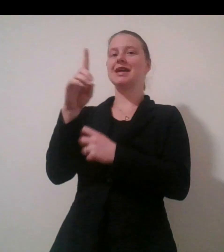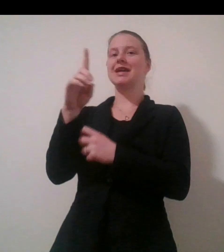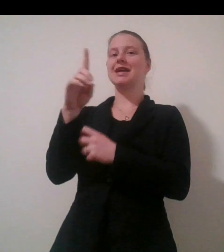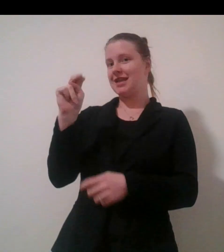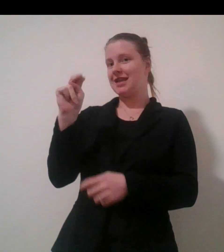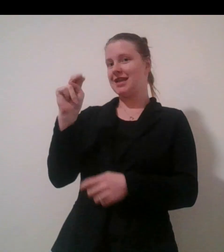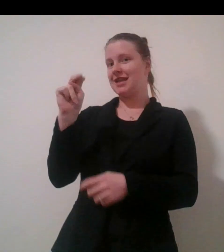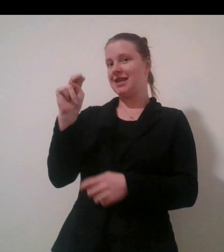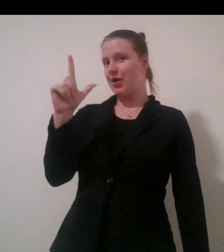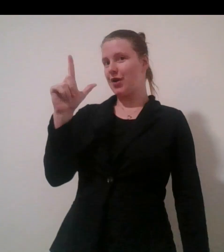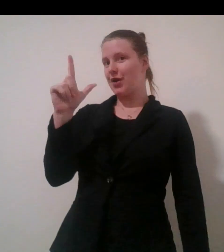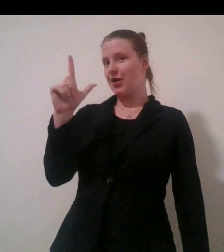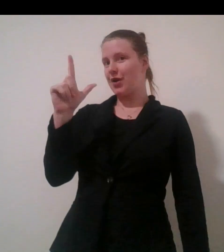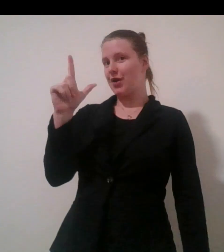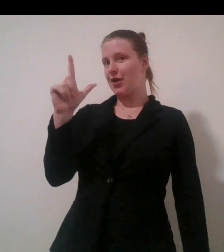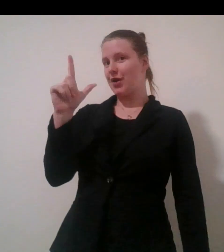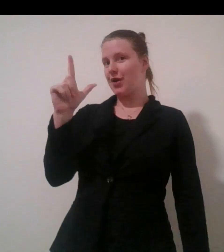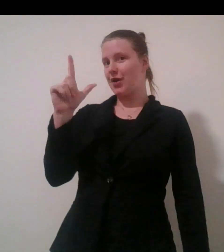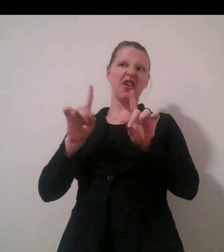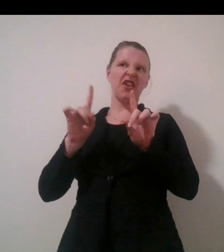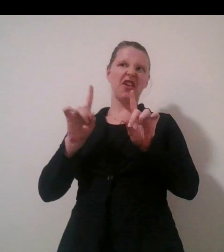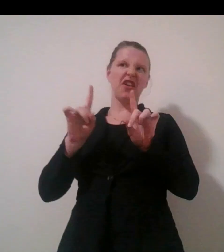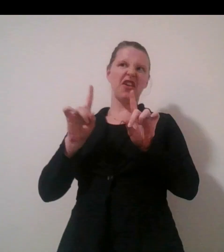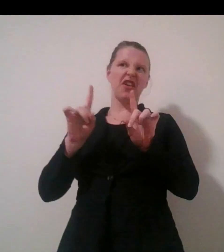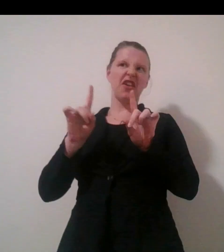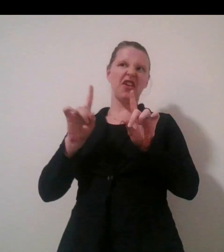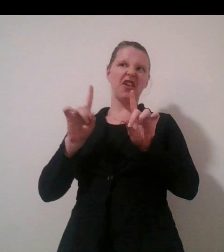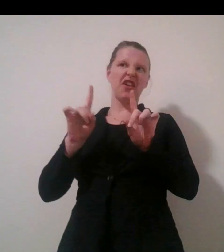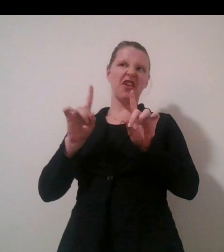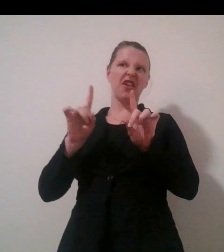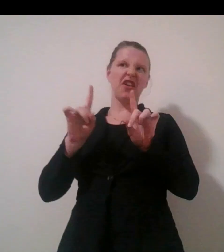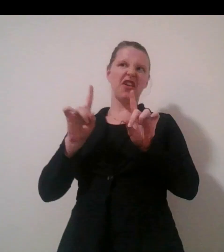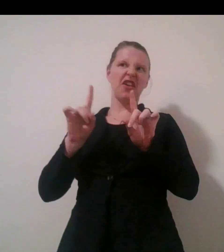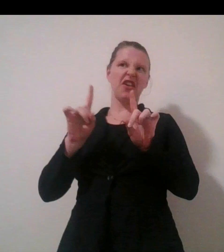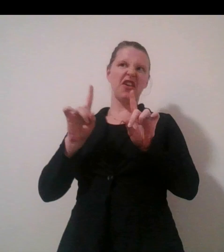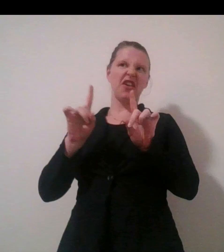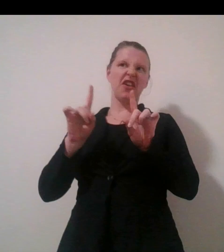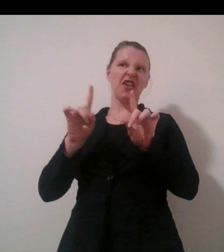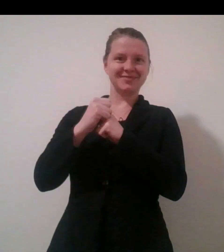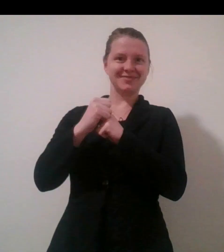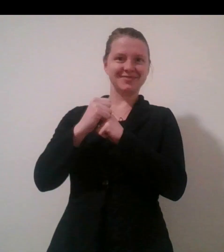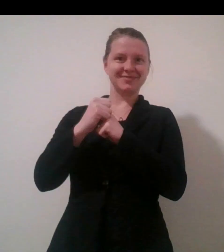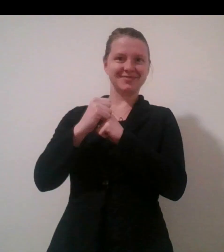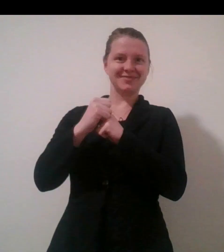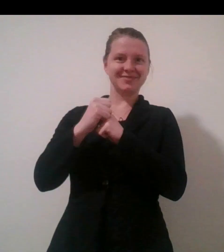All bones are a combination of cancellate and compact bone.